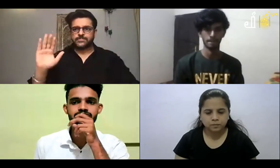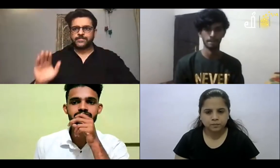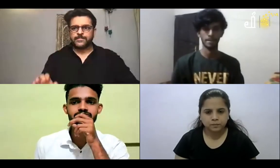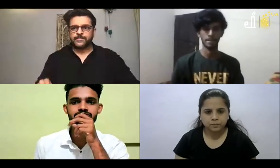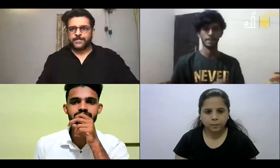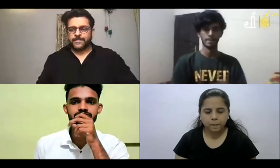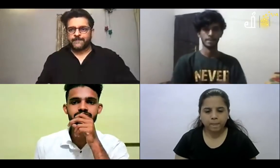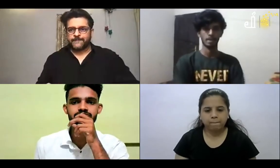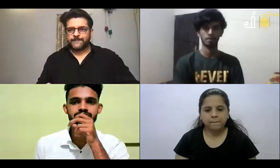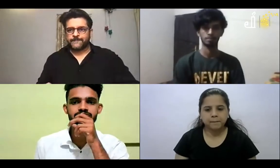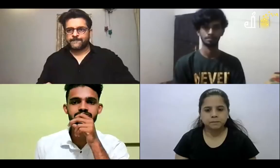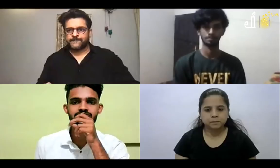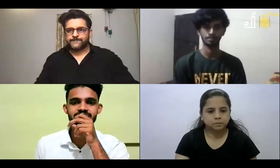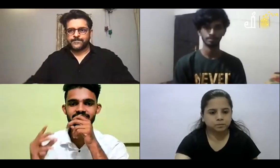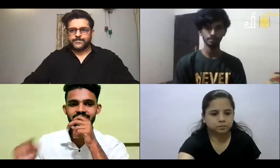Done?